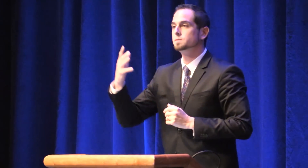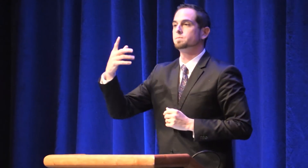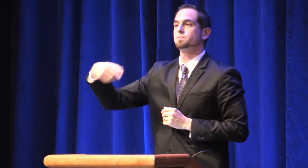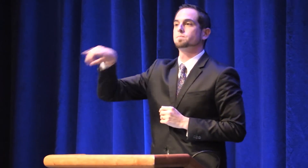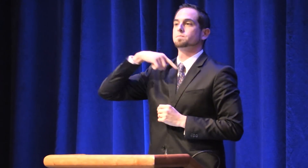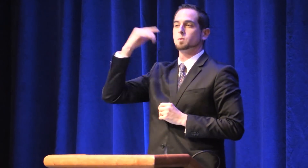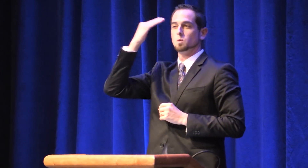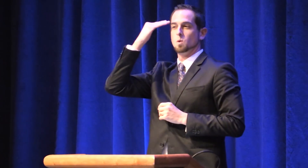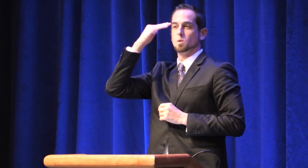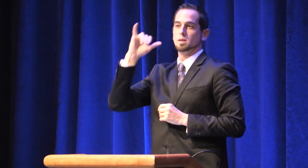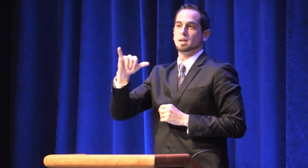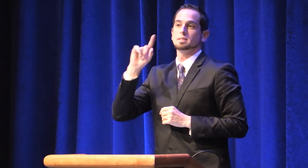putting on certain issues.